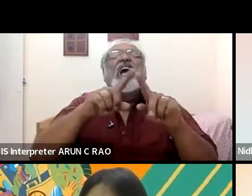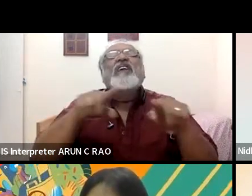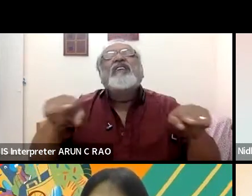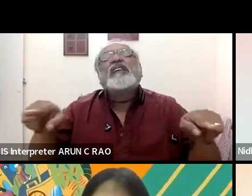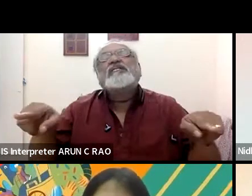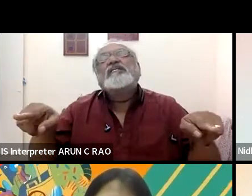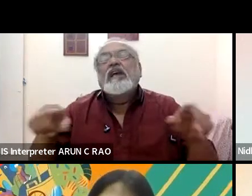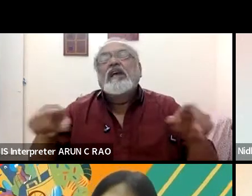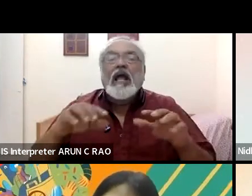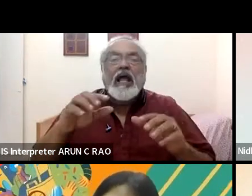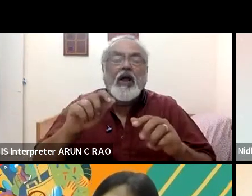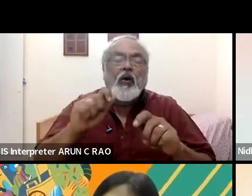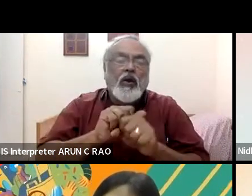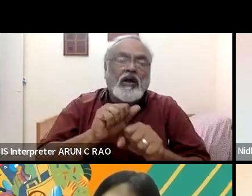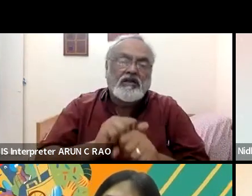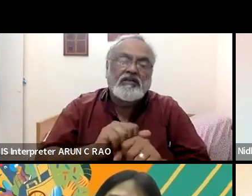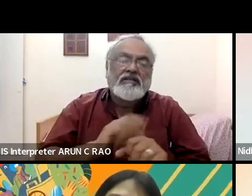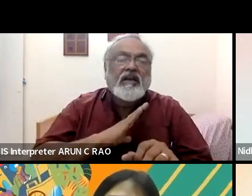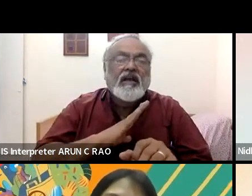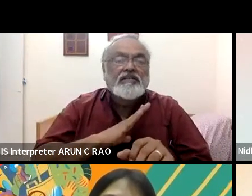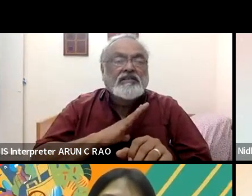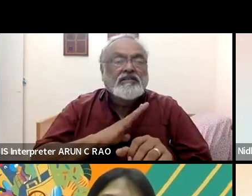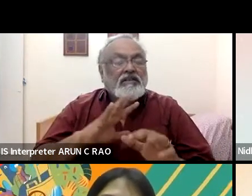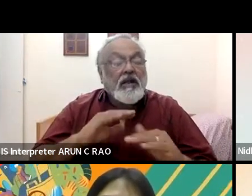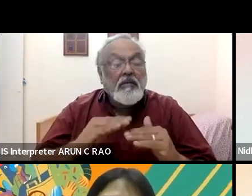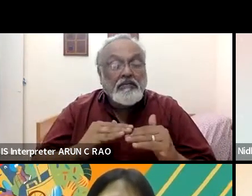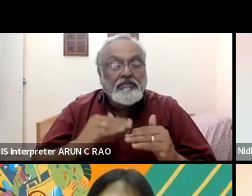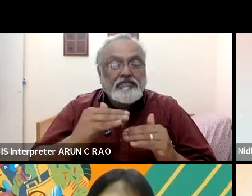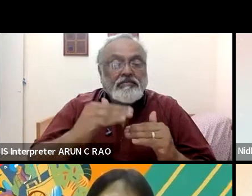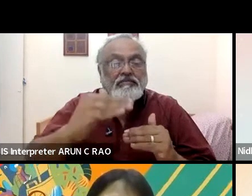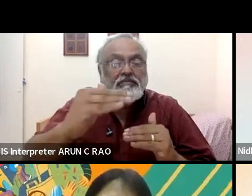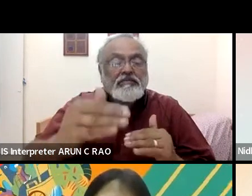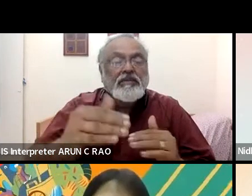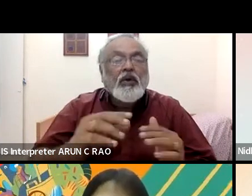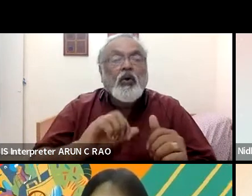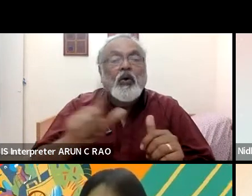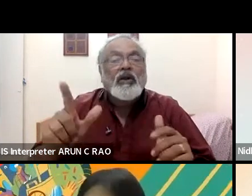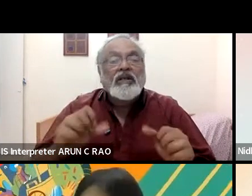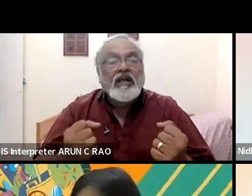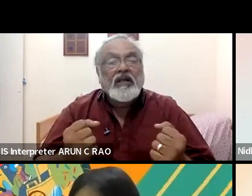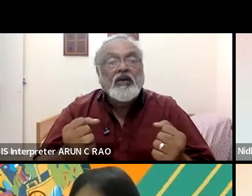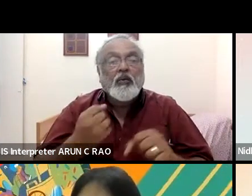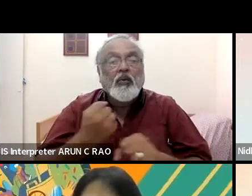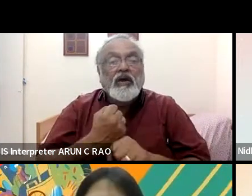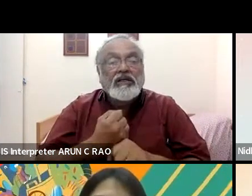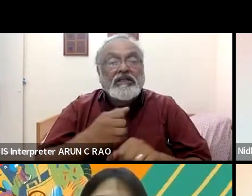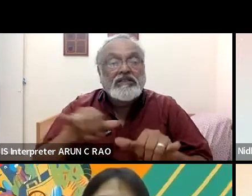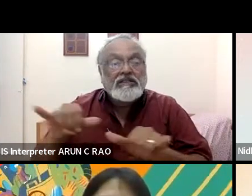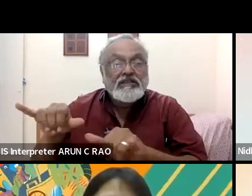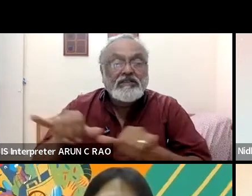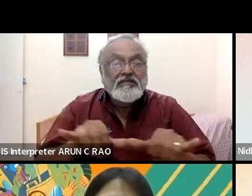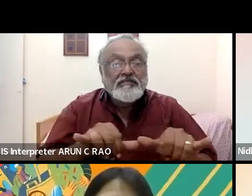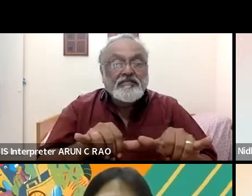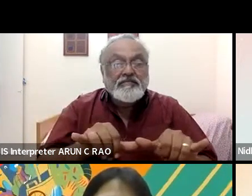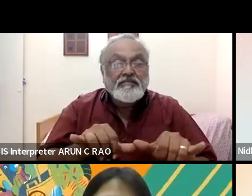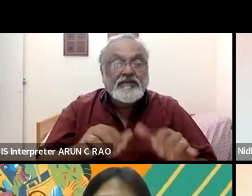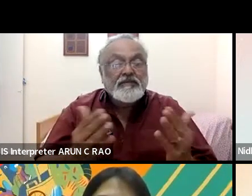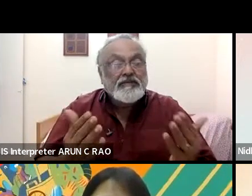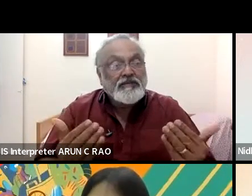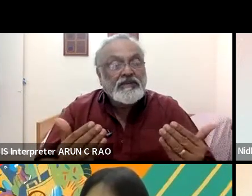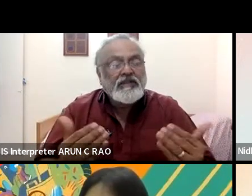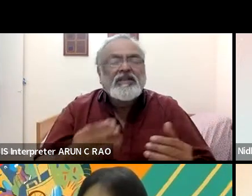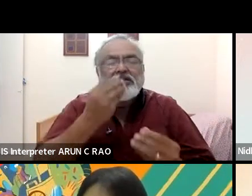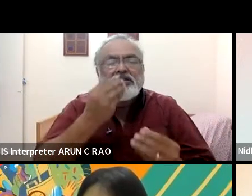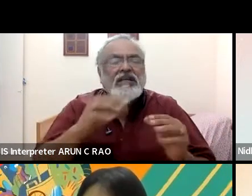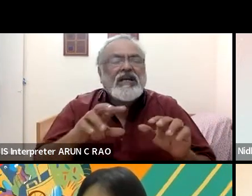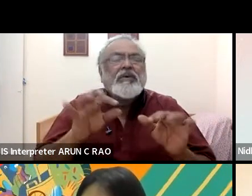perfection right now. Average action, scalable in all these areas. So simple example, buses, right?